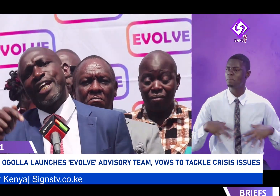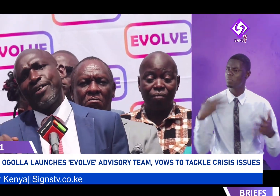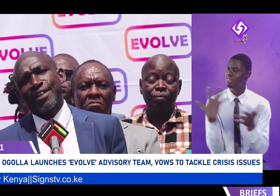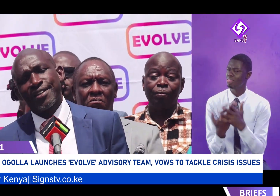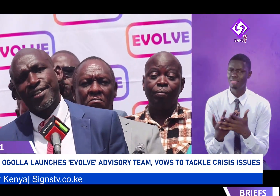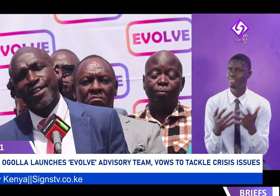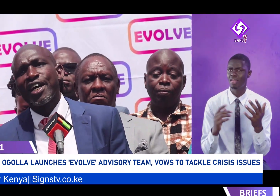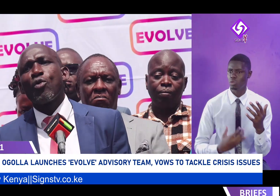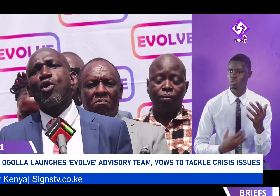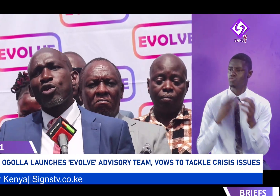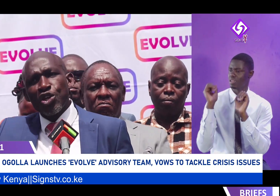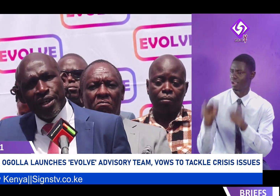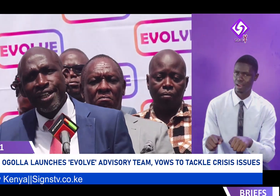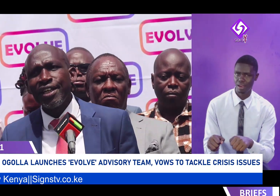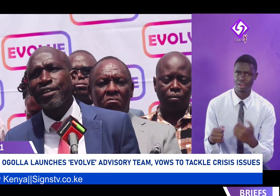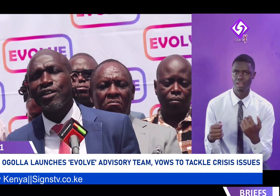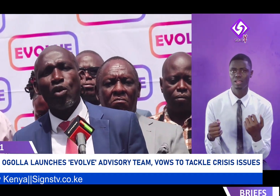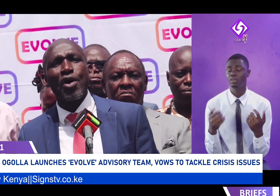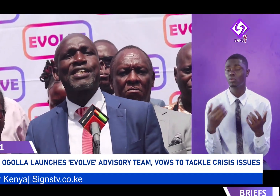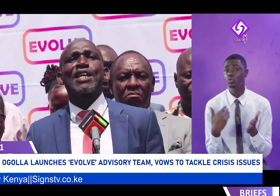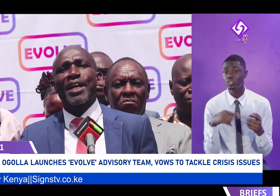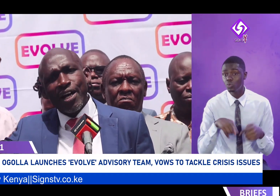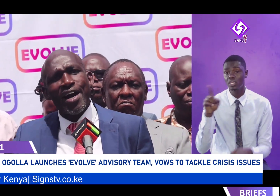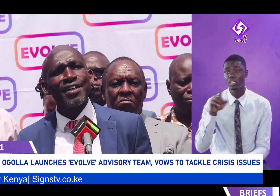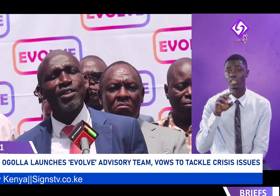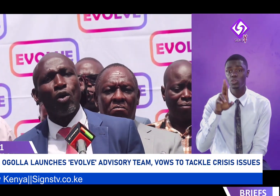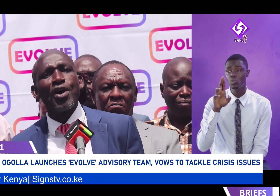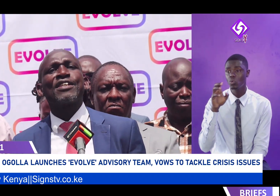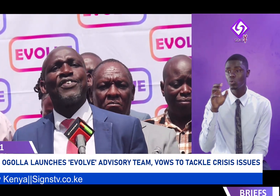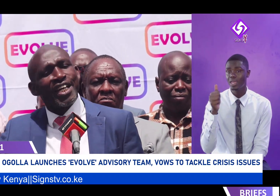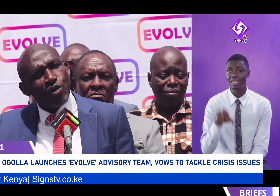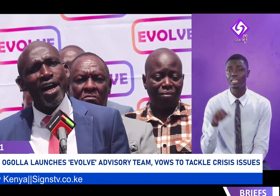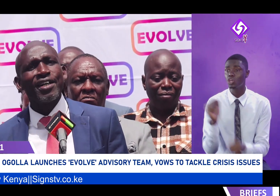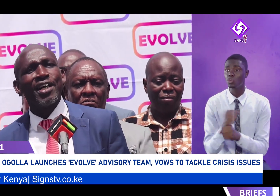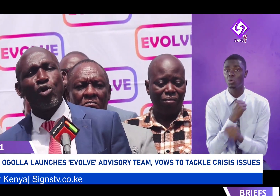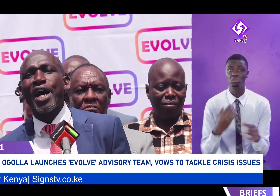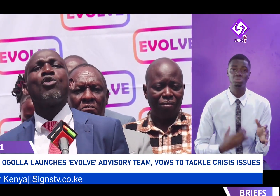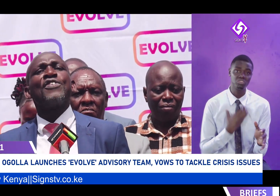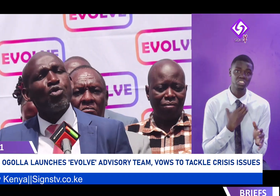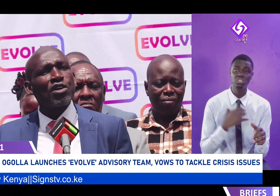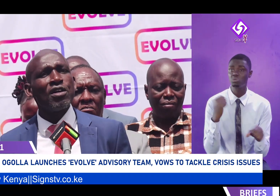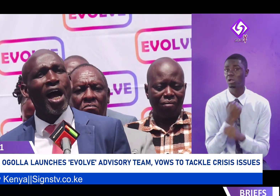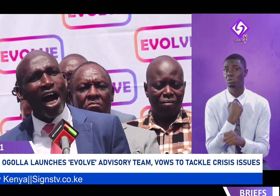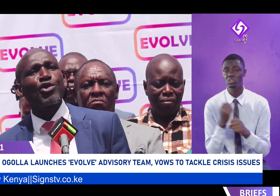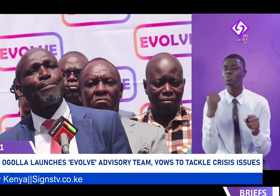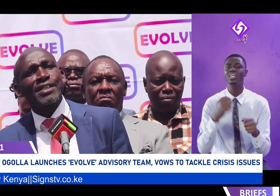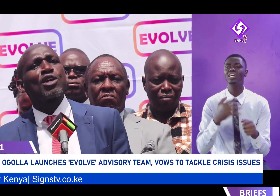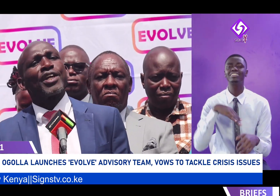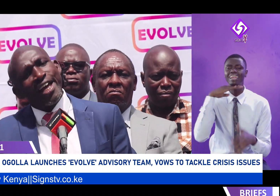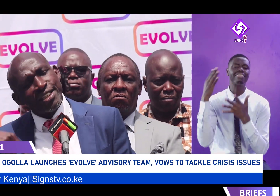wanatembelewa. Wewe uko UAE, uwezi tembelewa, uwezi fikiwa, unakufa huko, hakuna pesa